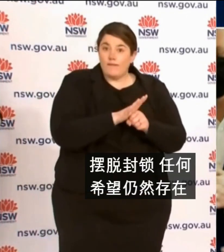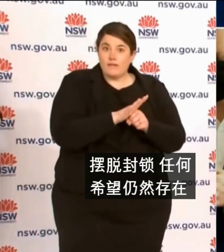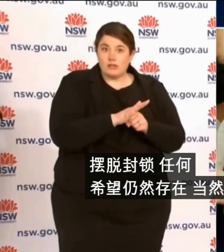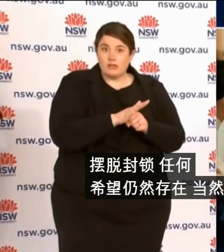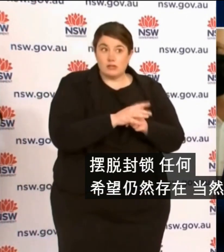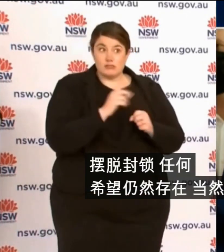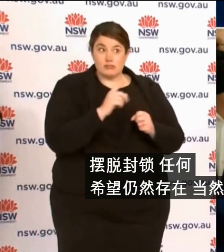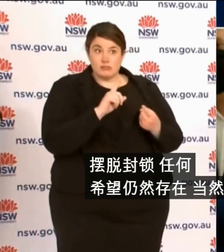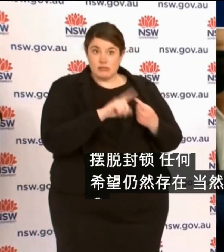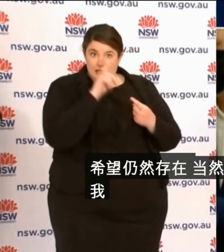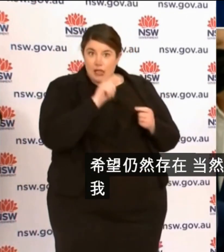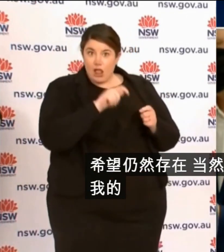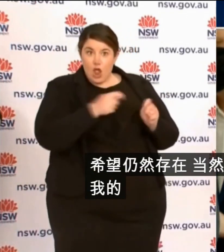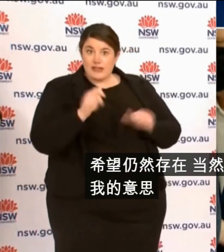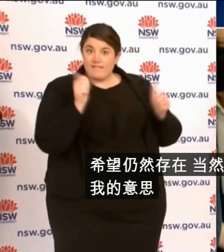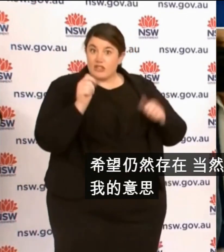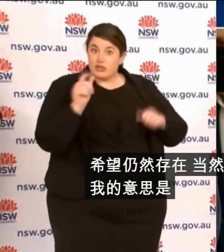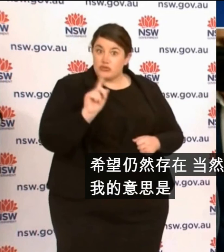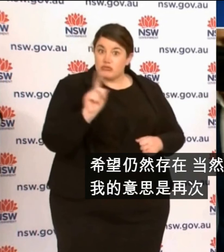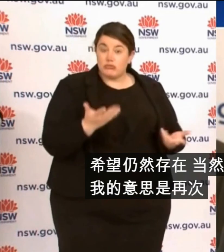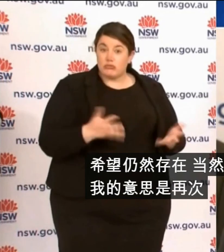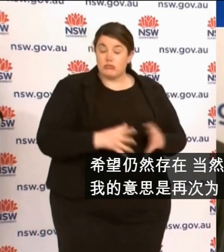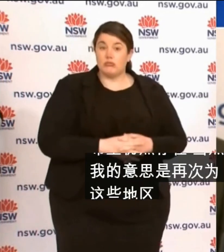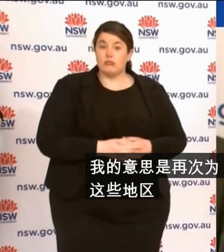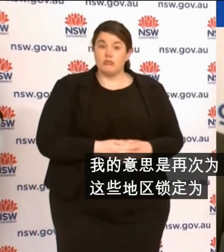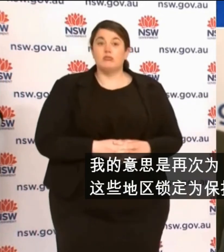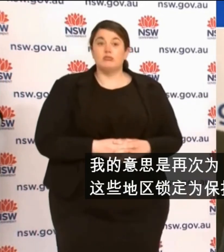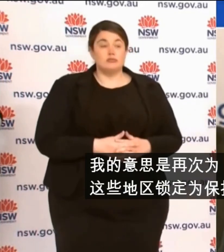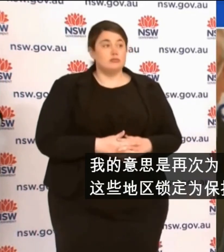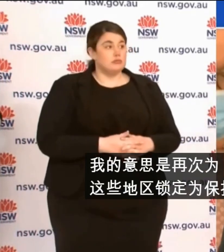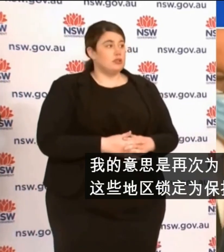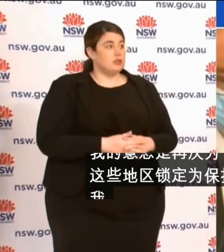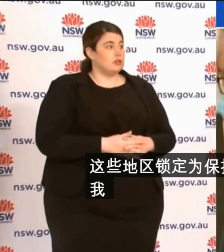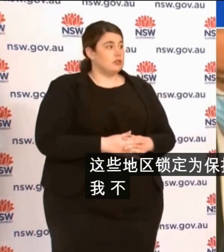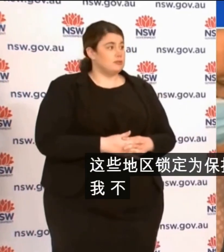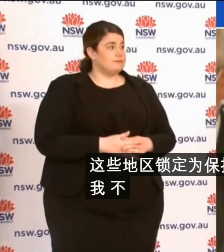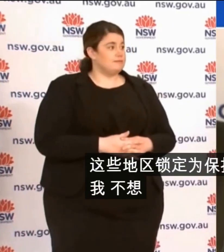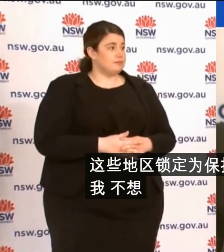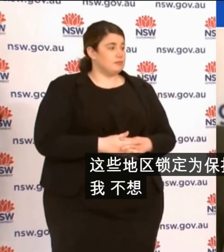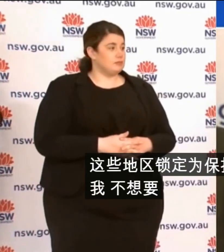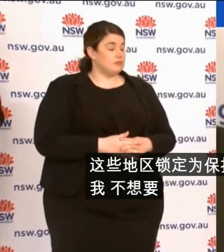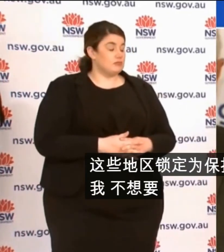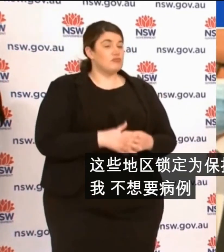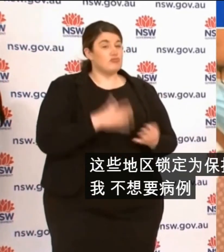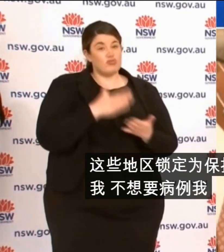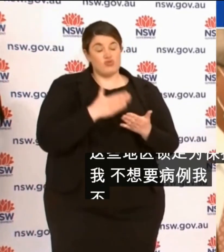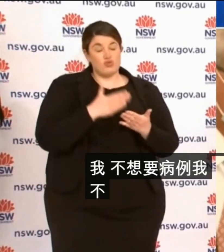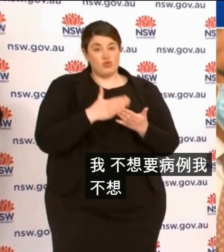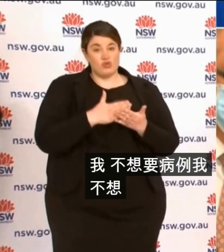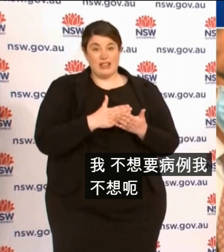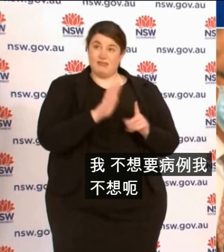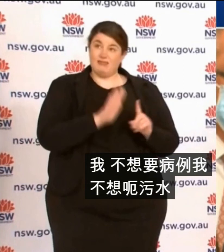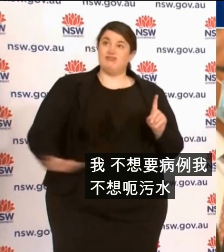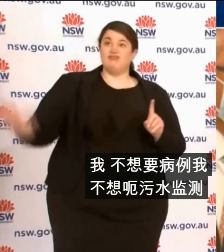hope still remain? Of course there's hope. I mean, again, for the regions, the lockdown, the restrictions that are in place are to protect regions. I don't want cases. I don't